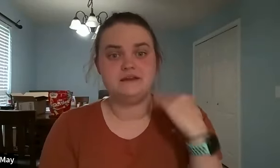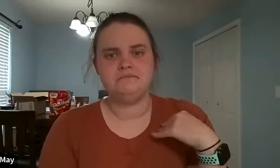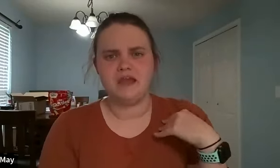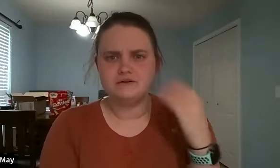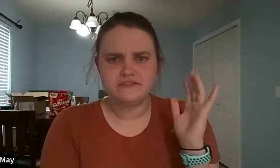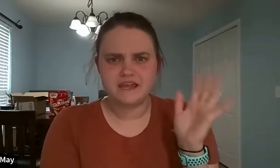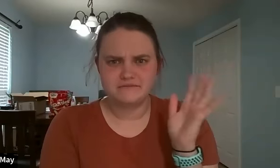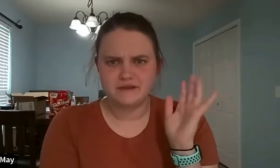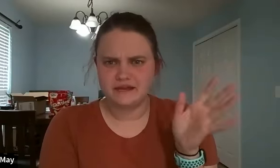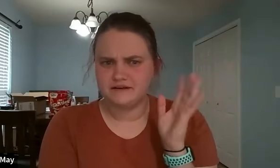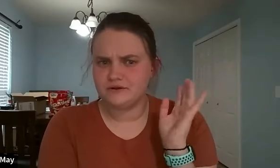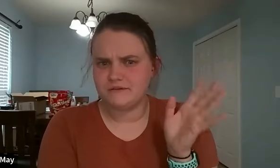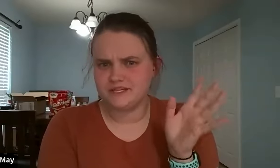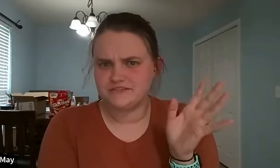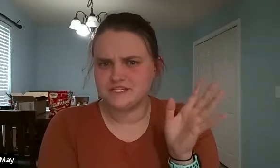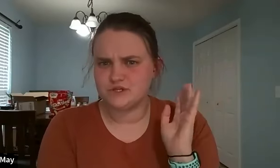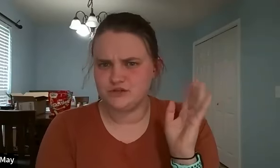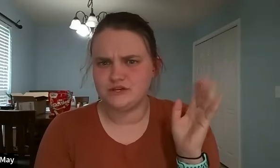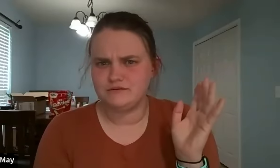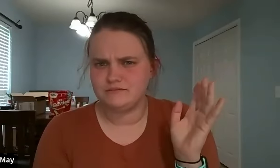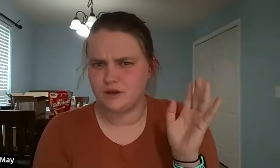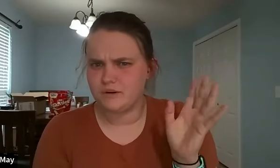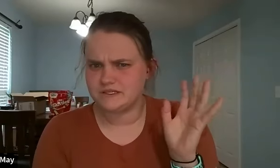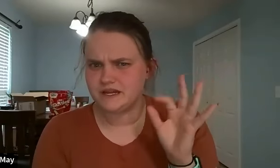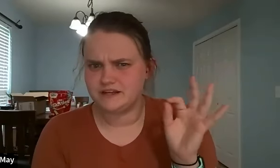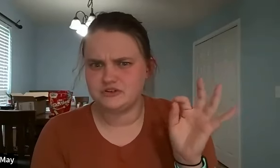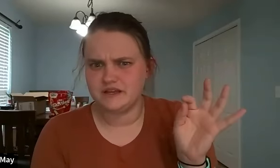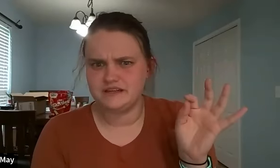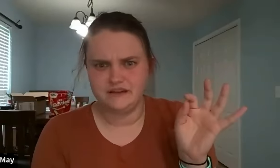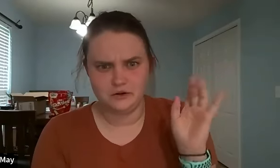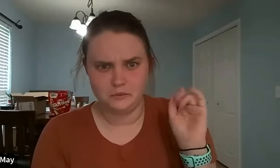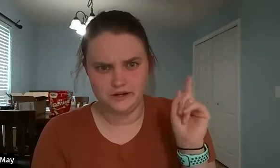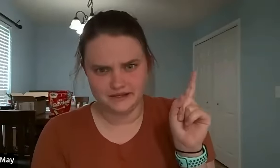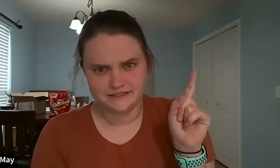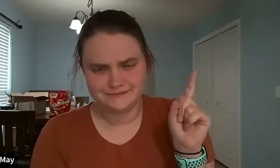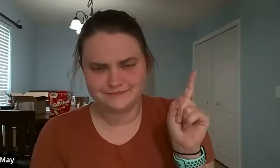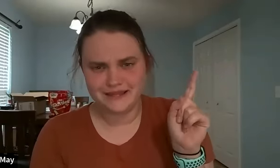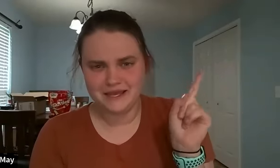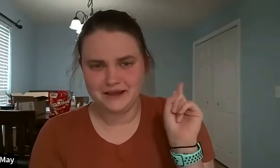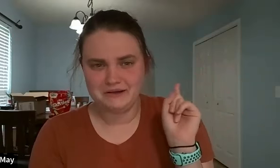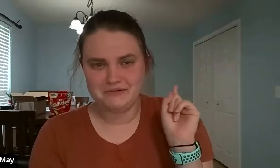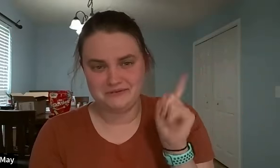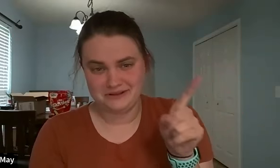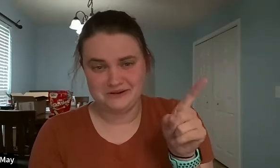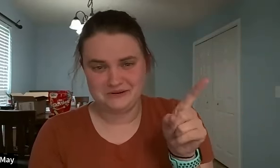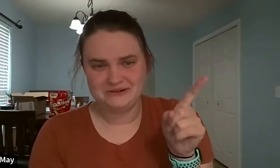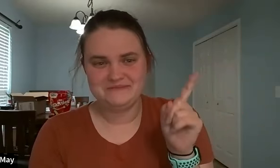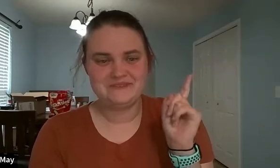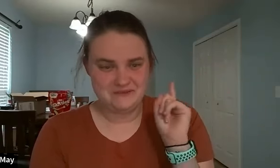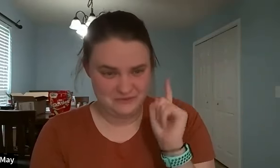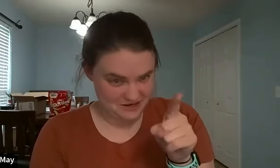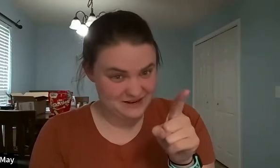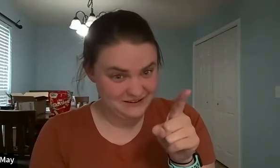I don't know if I mentioned this, but you can go up to 999 on one hand. Really cool. We're gonna learn